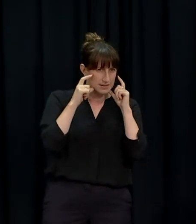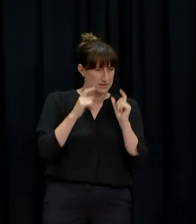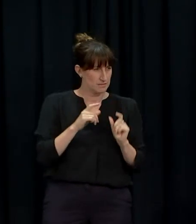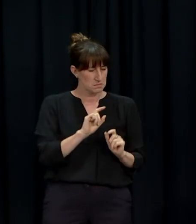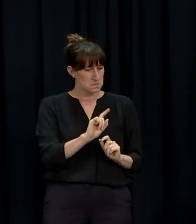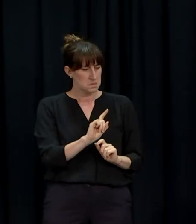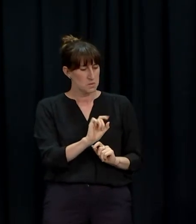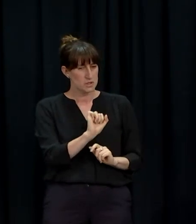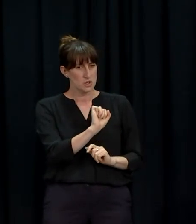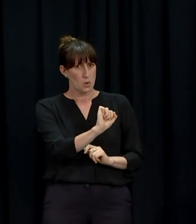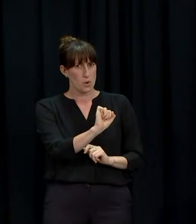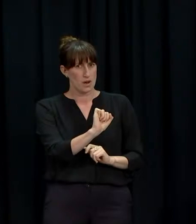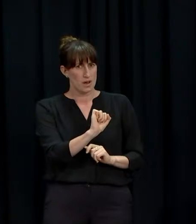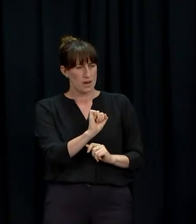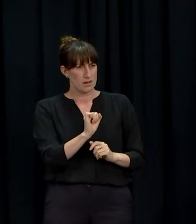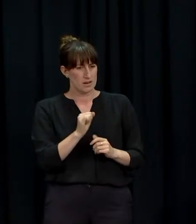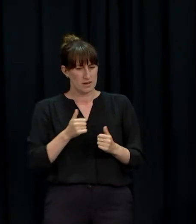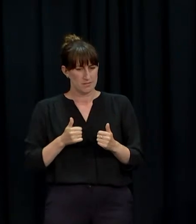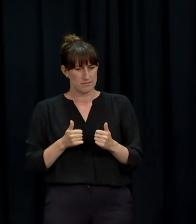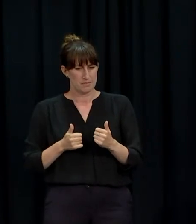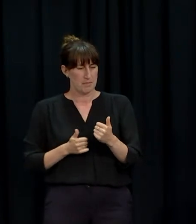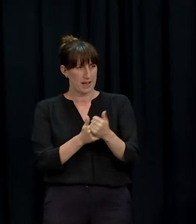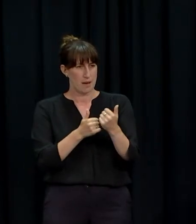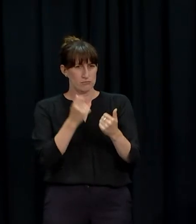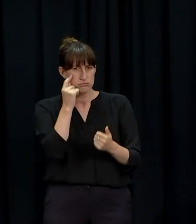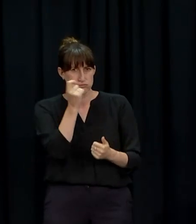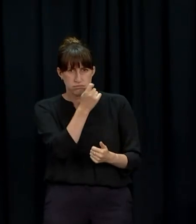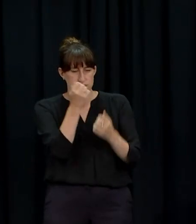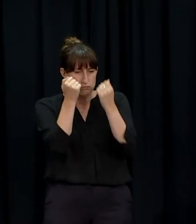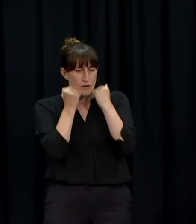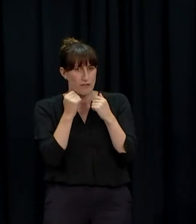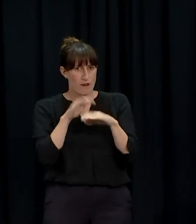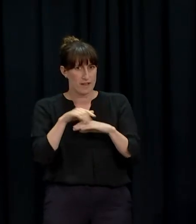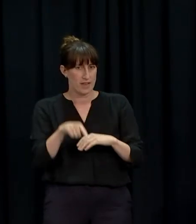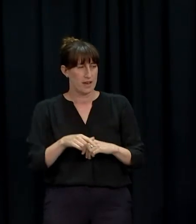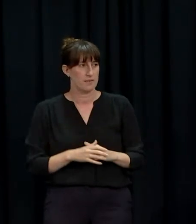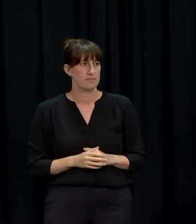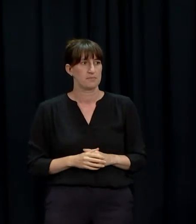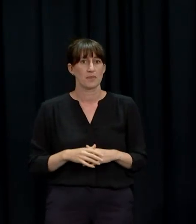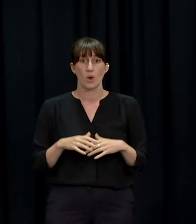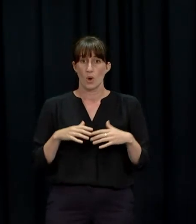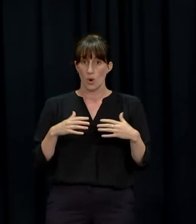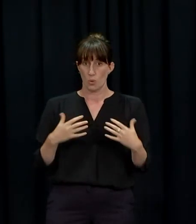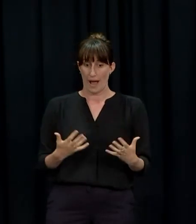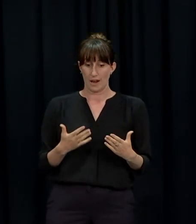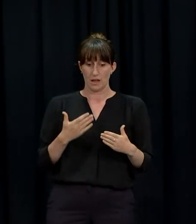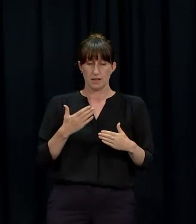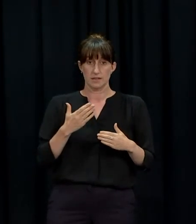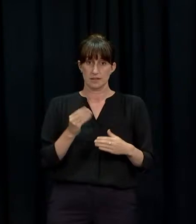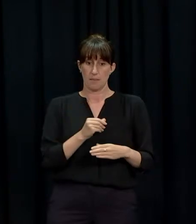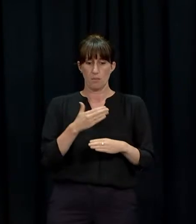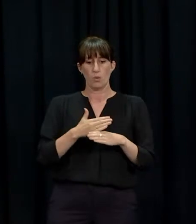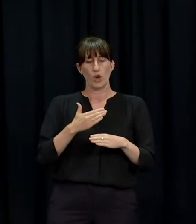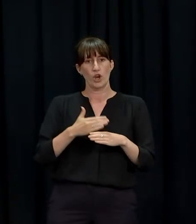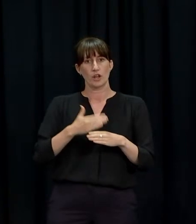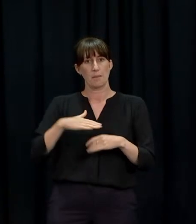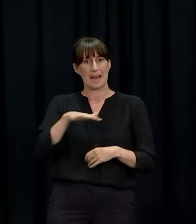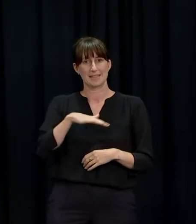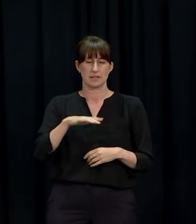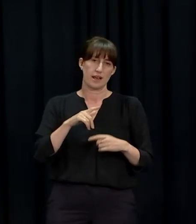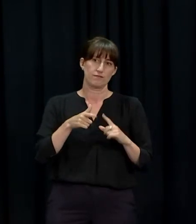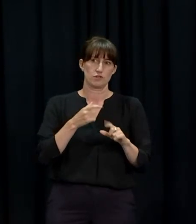have been done on these, and that is why those workforces that are using N95s at the moment, in particular our health and